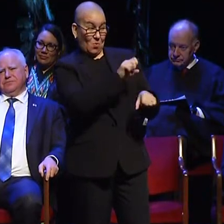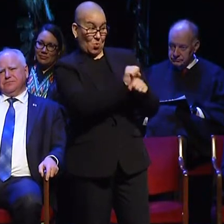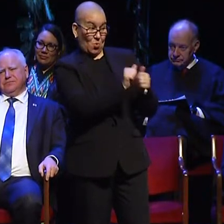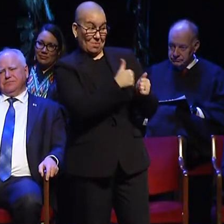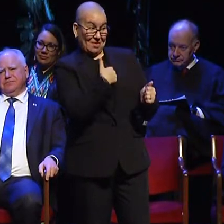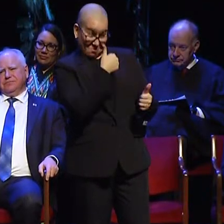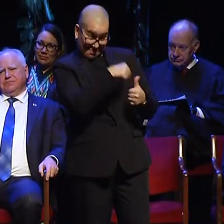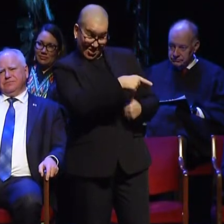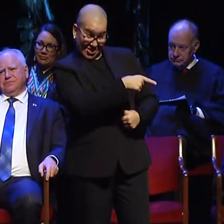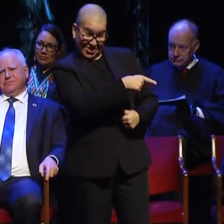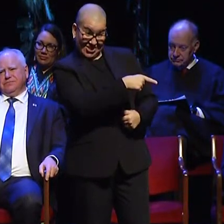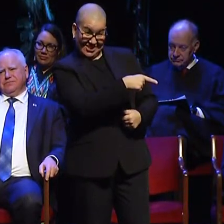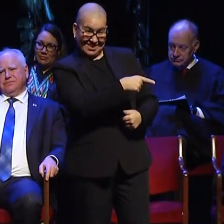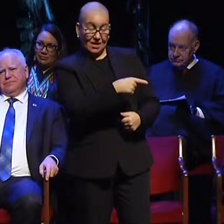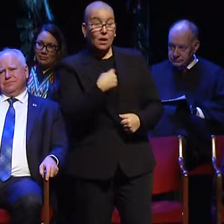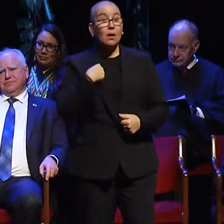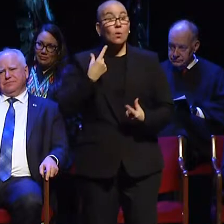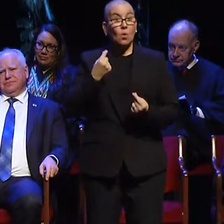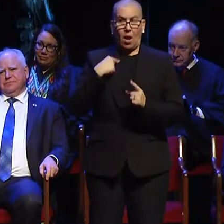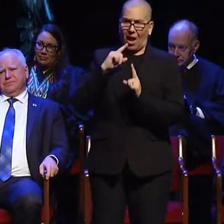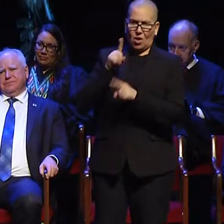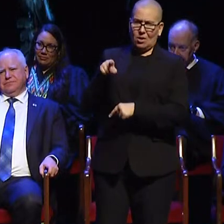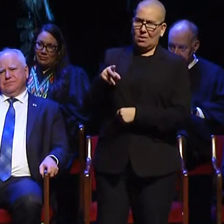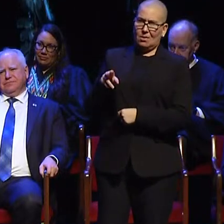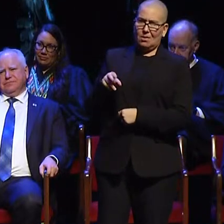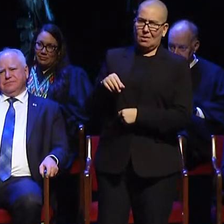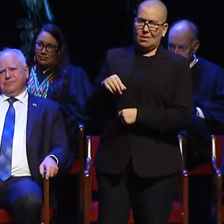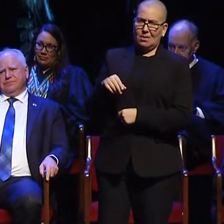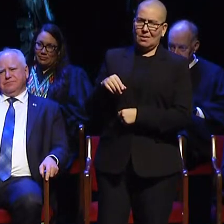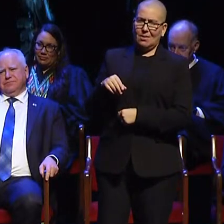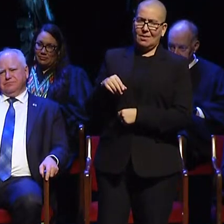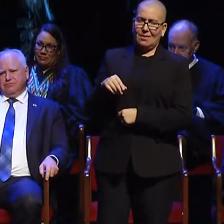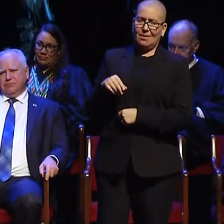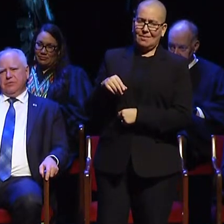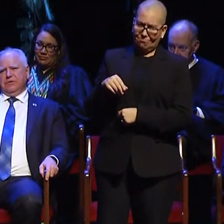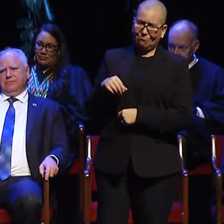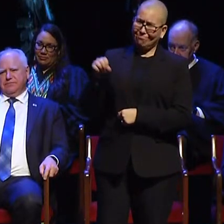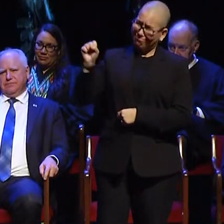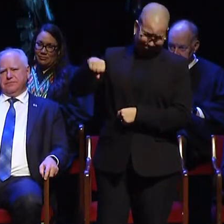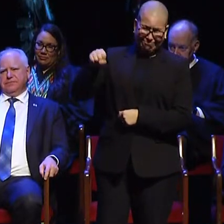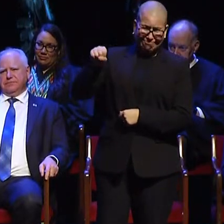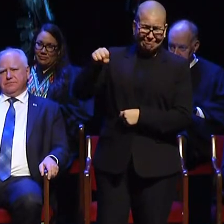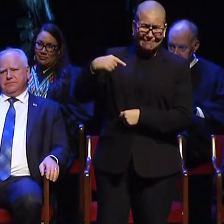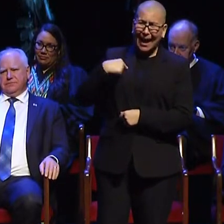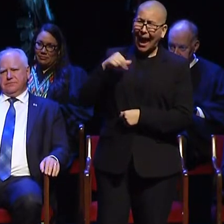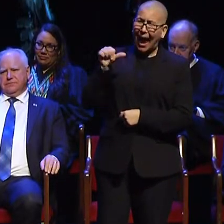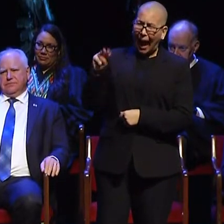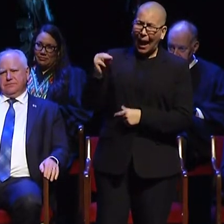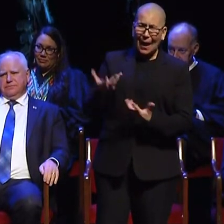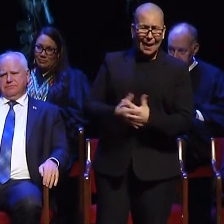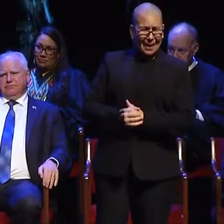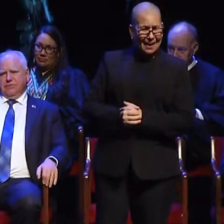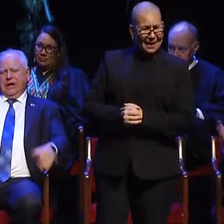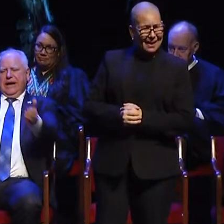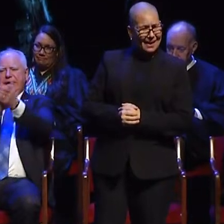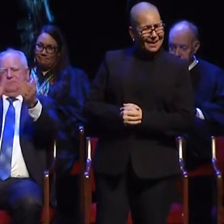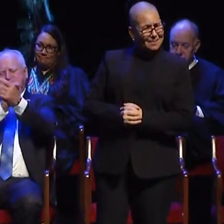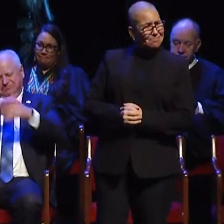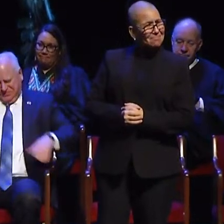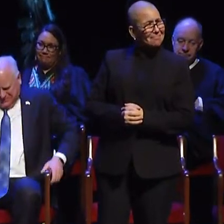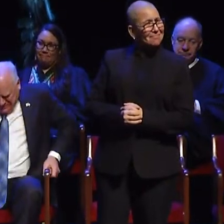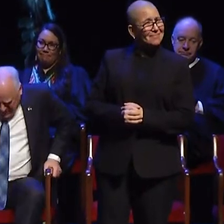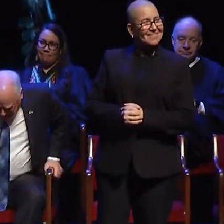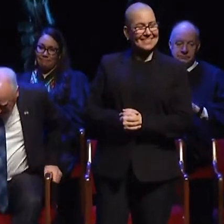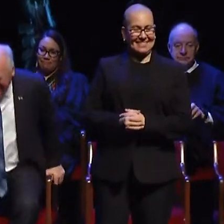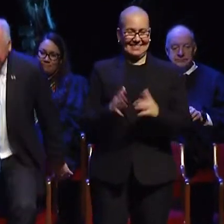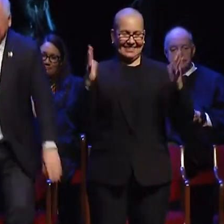And my answer was, and is, absolutely. Let's get back to work, Minnesota. Gitchimigwich.